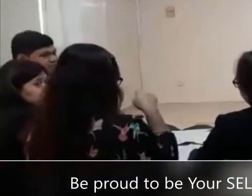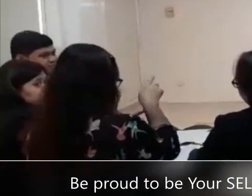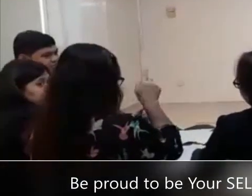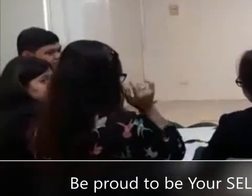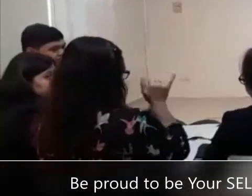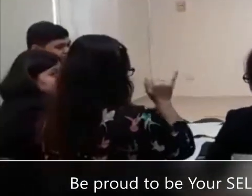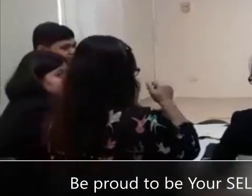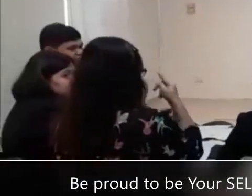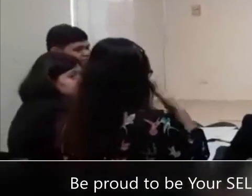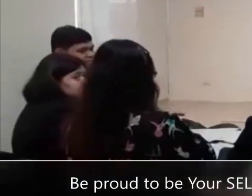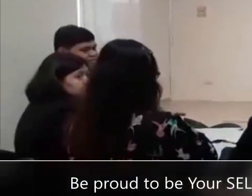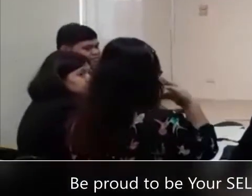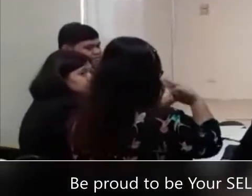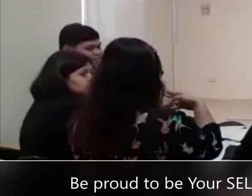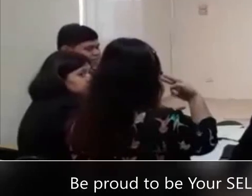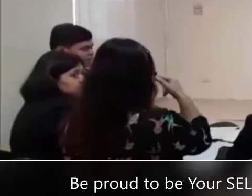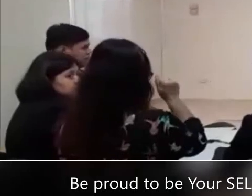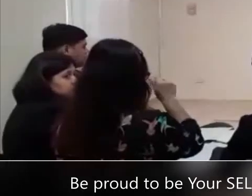word.